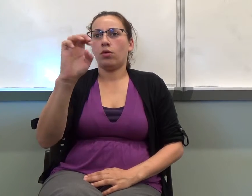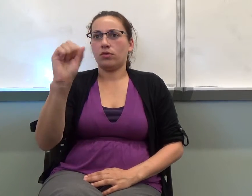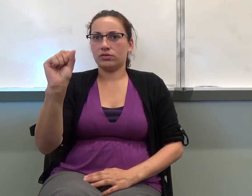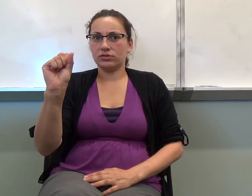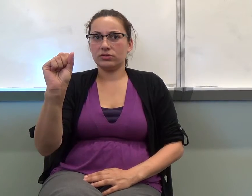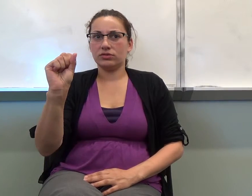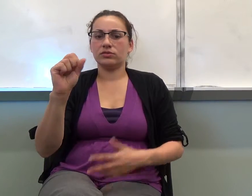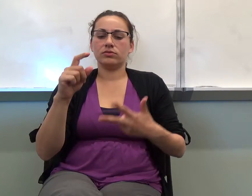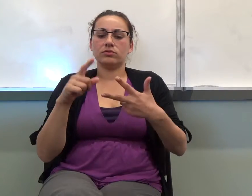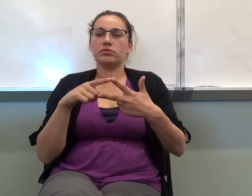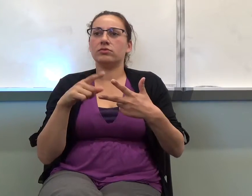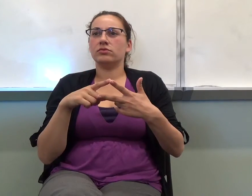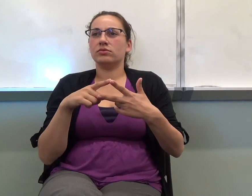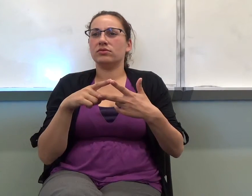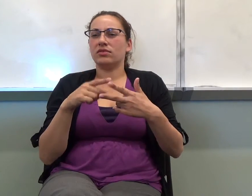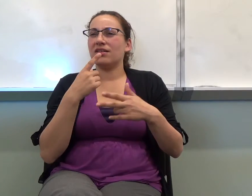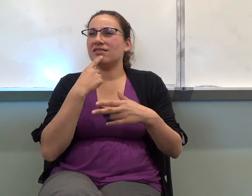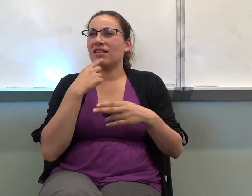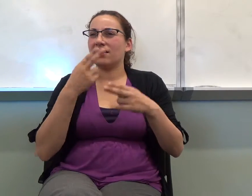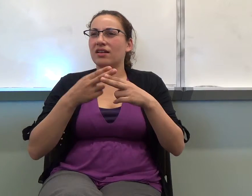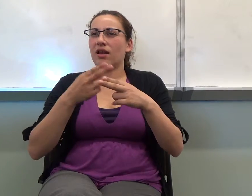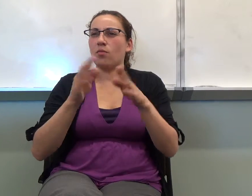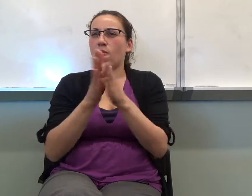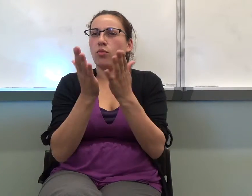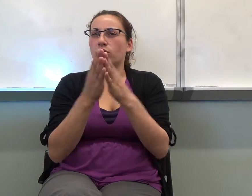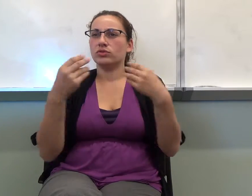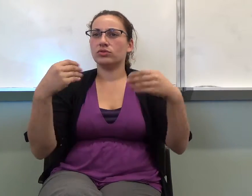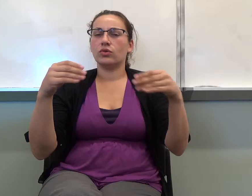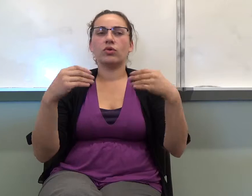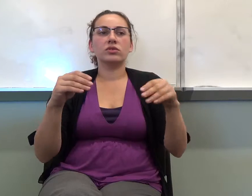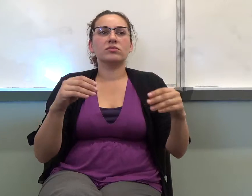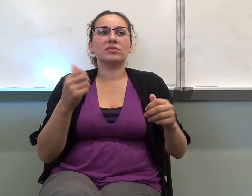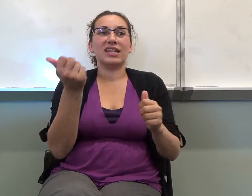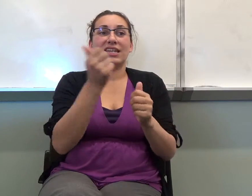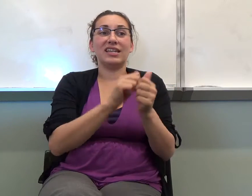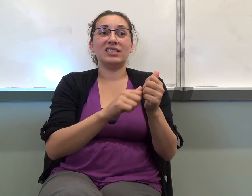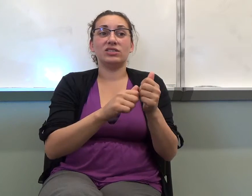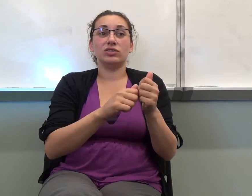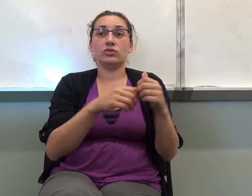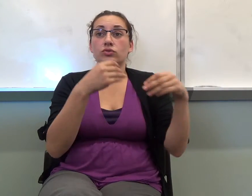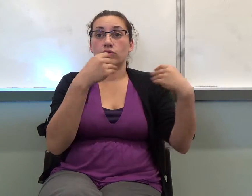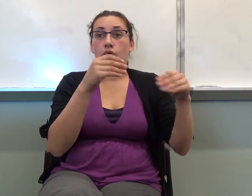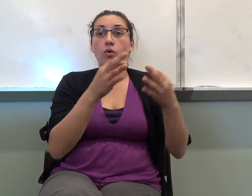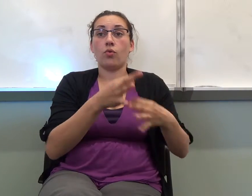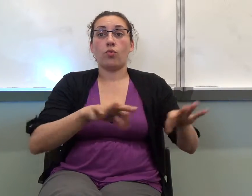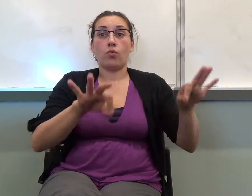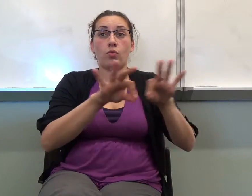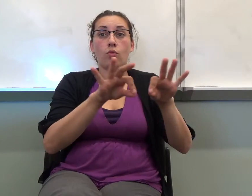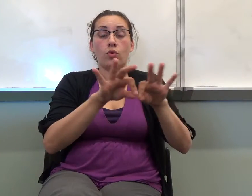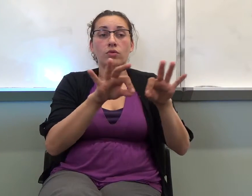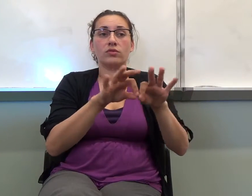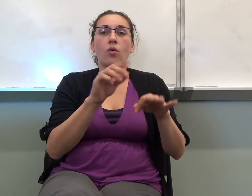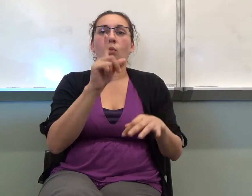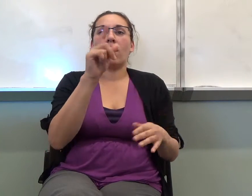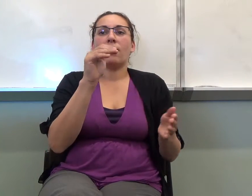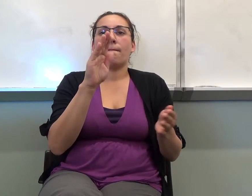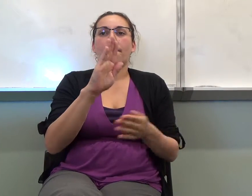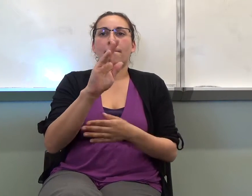It tells you in the little legend there that each one of those icons is worth $1 billion in sales. So